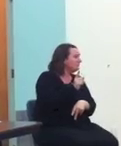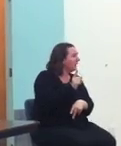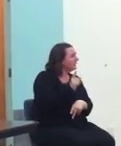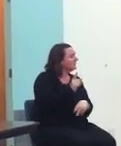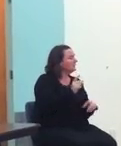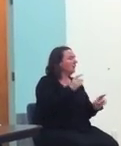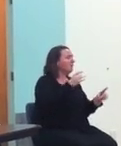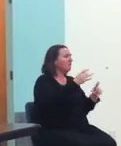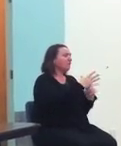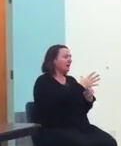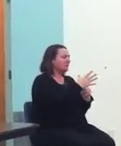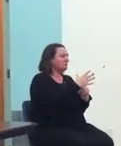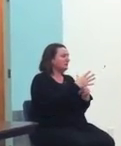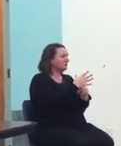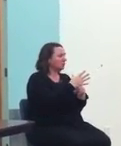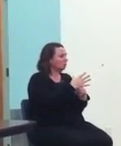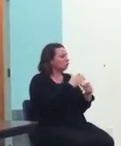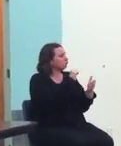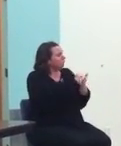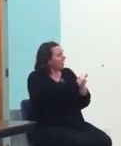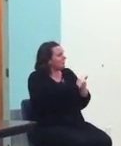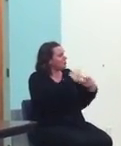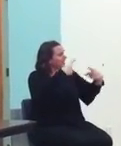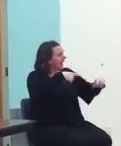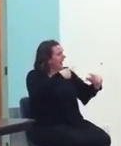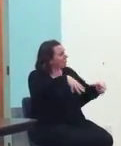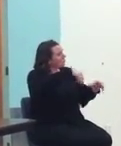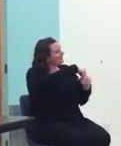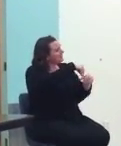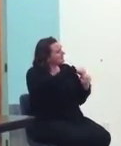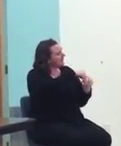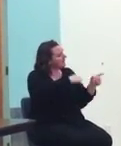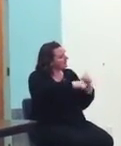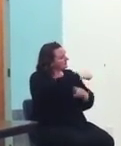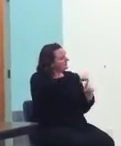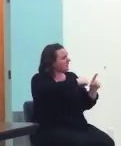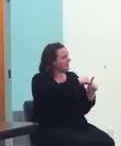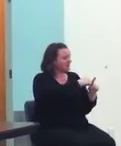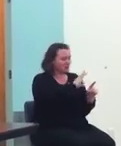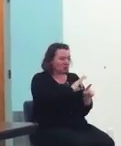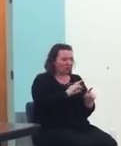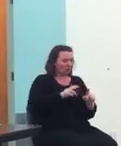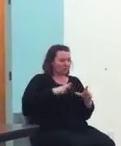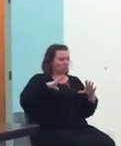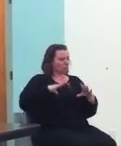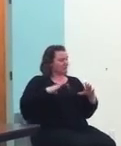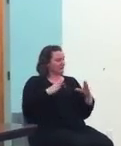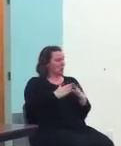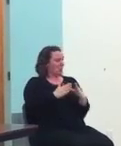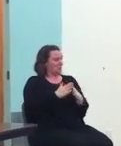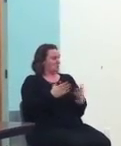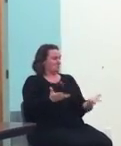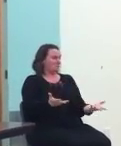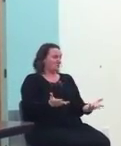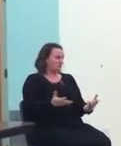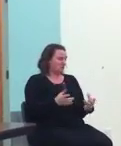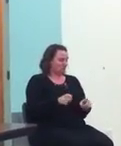of to participate in society and not be locked away in a rest home, particularly for our young people.